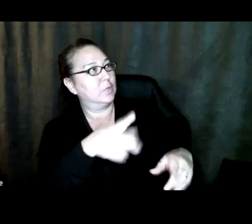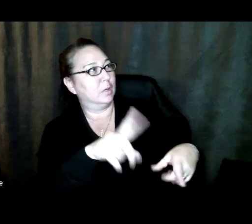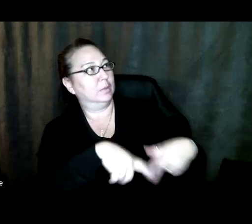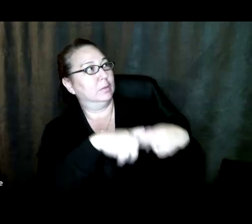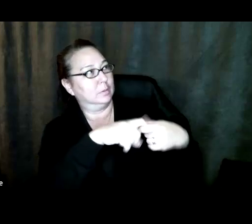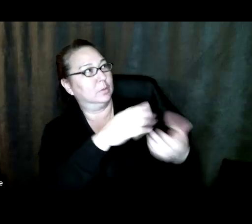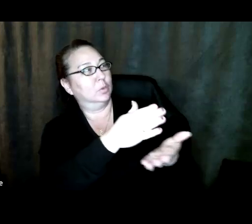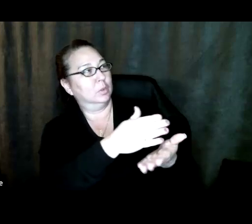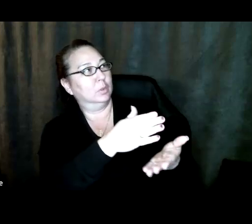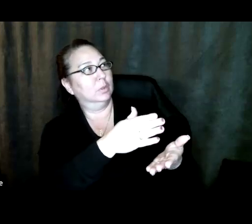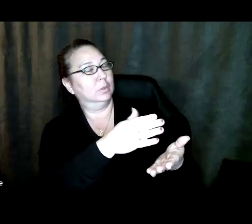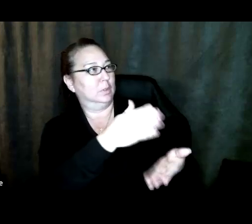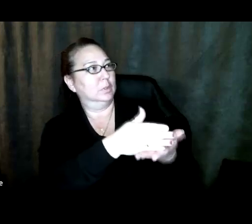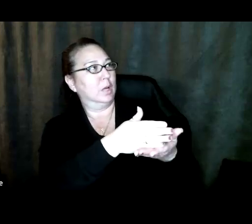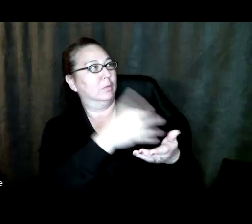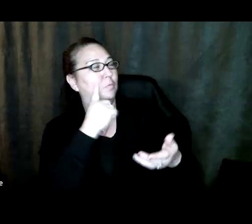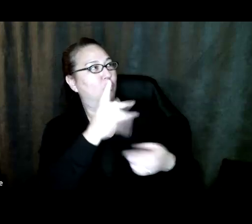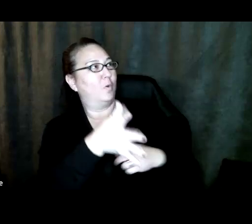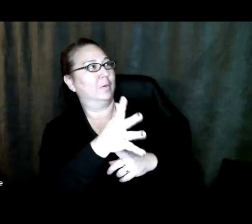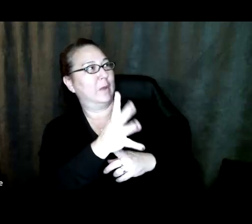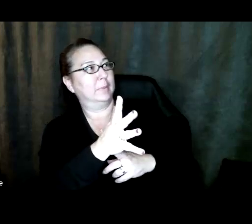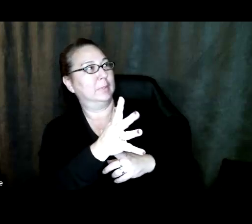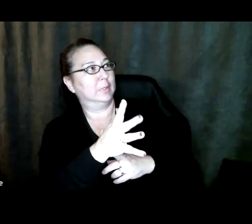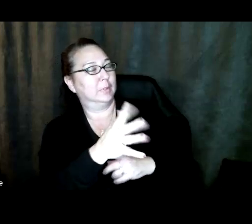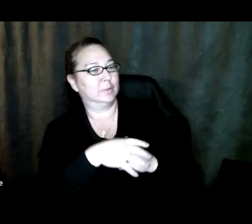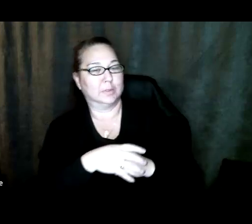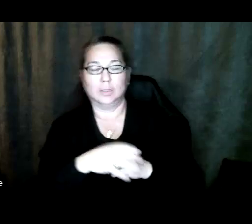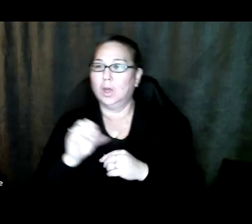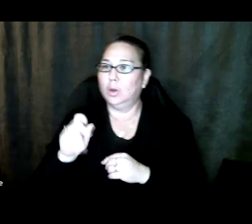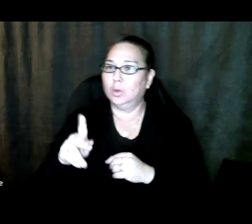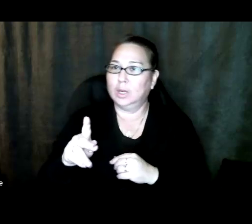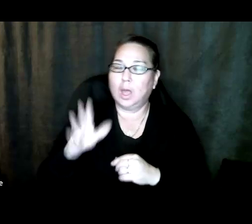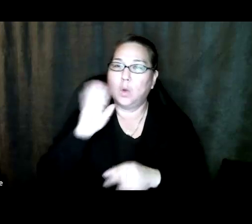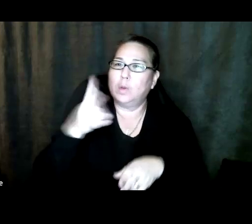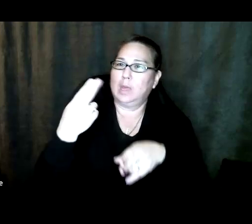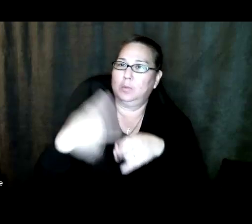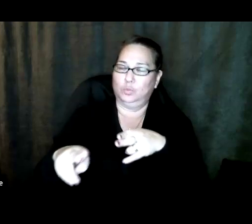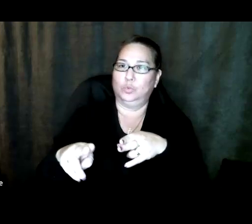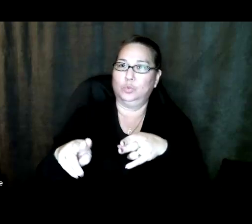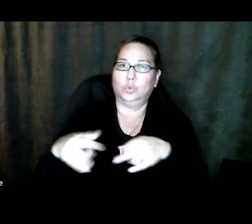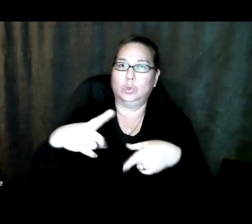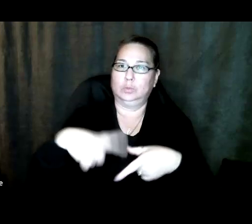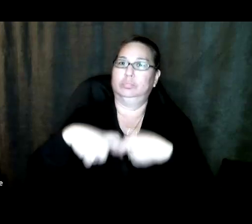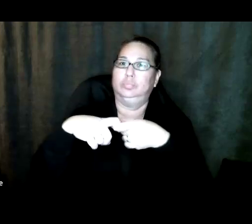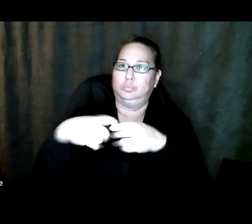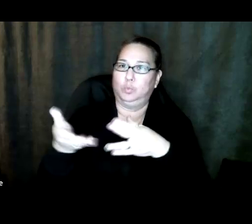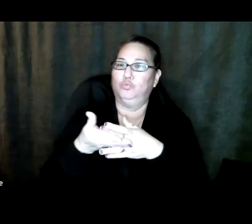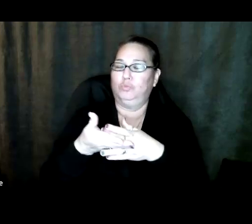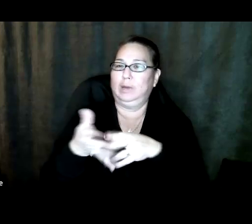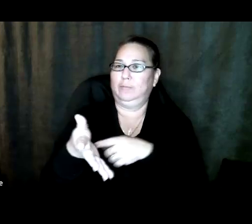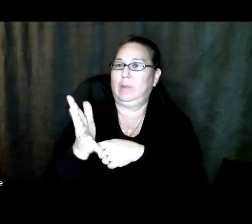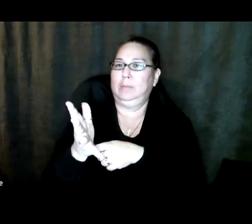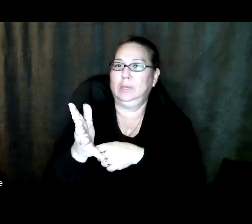fix the screen. Okay, thank you. All right, we will take a brief adjournment and come back in 5 minutes. Thank